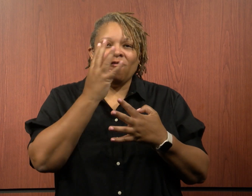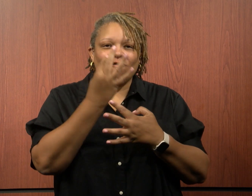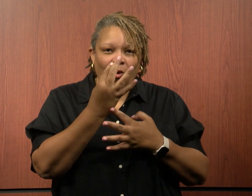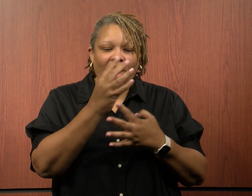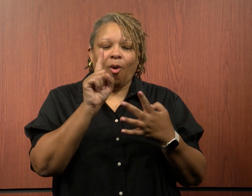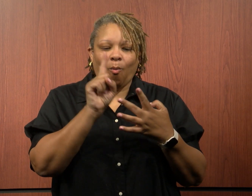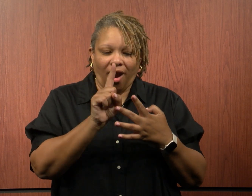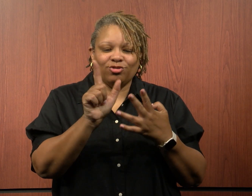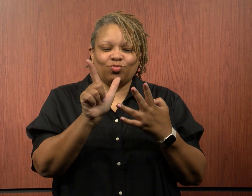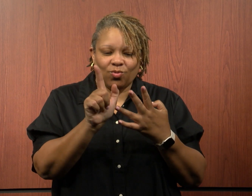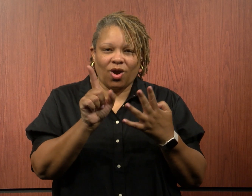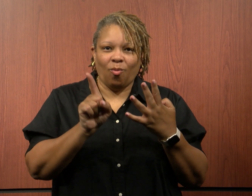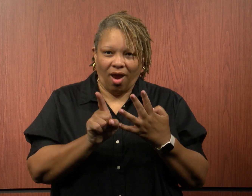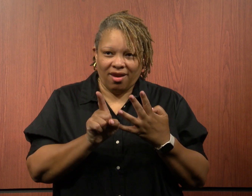4-1-21-1. Say it with me.